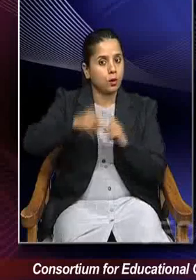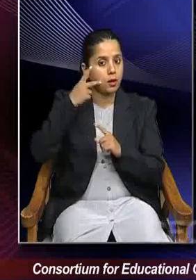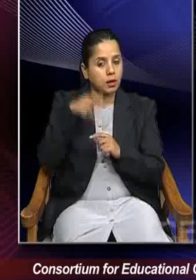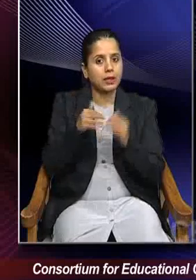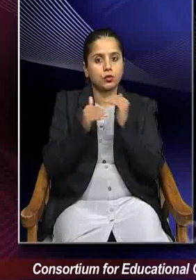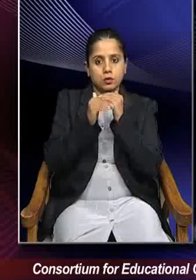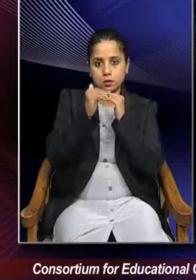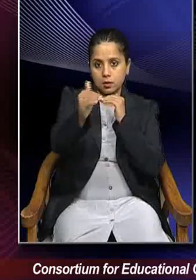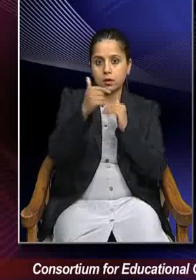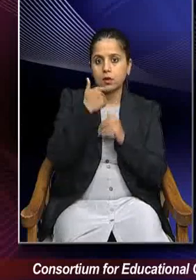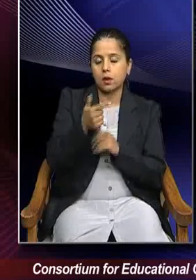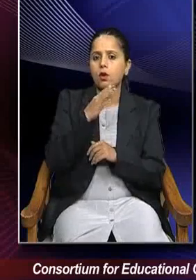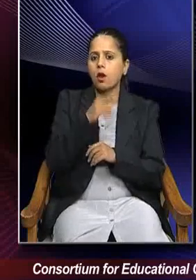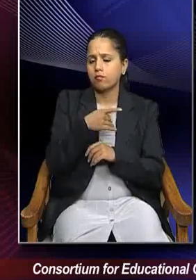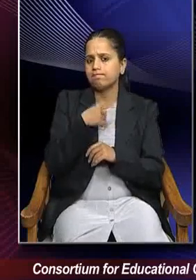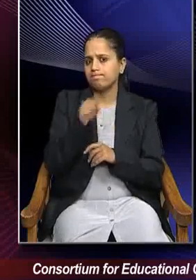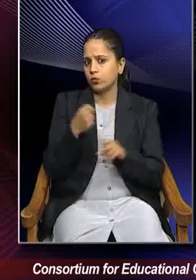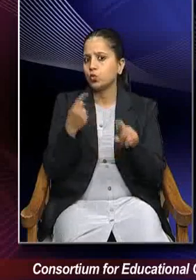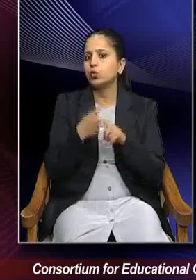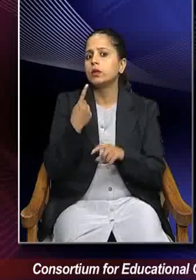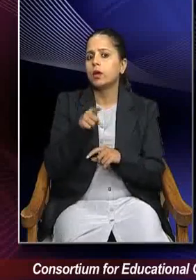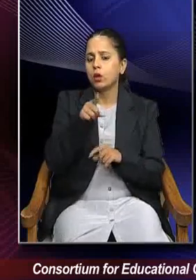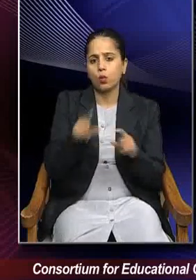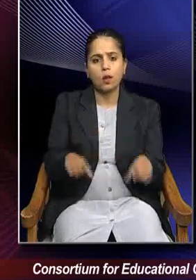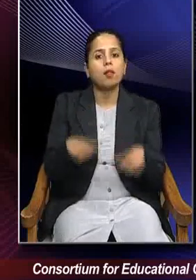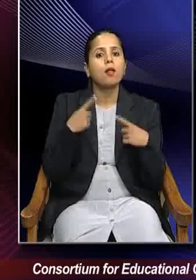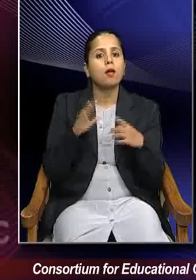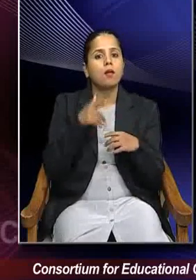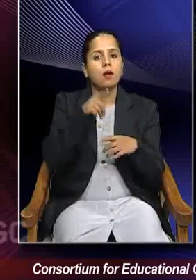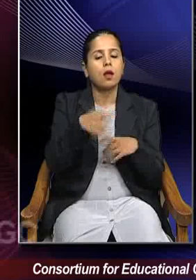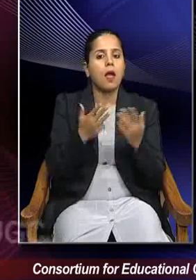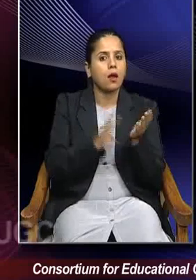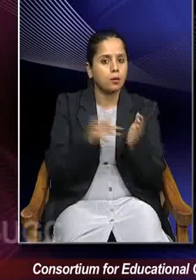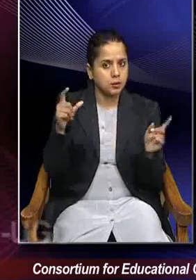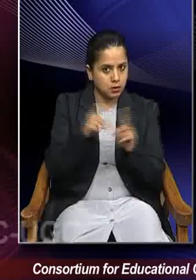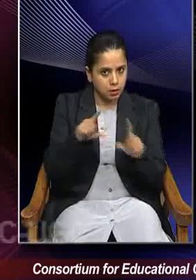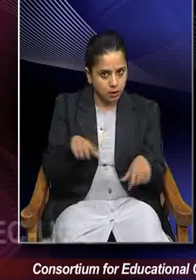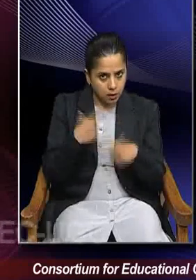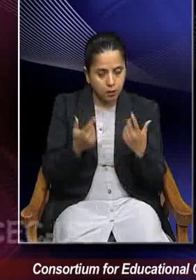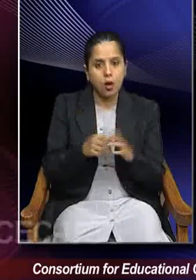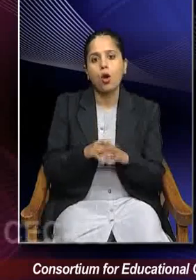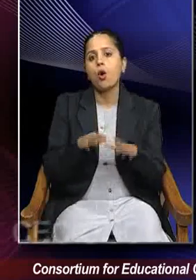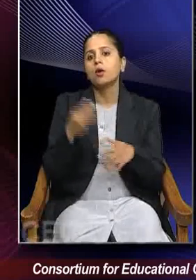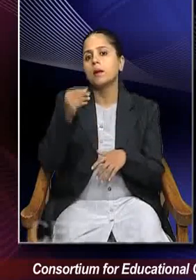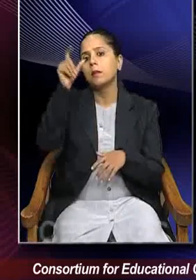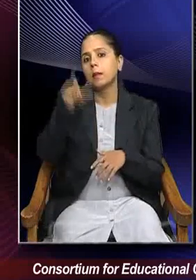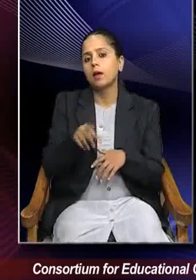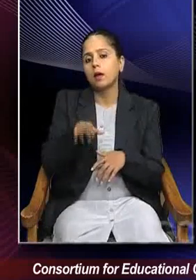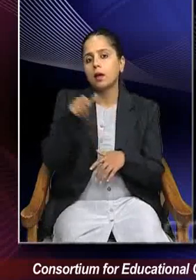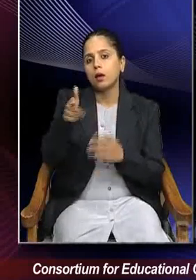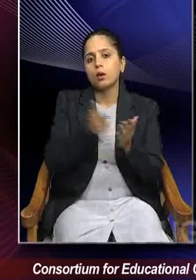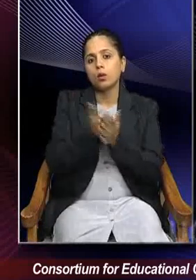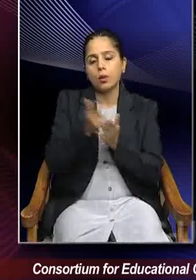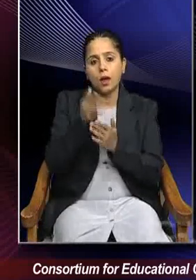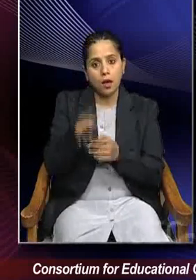sustainability is really makes sense, where whether you are living in municipal corporation or if somebody is living in a Gram